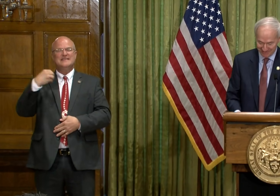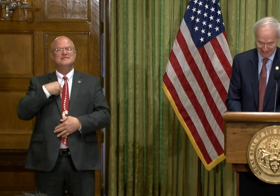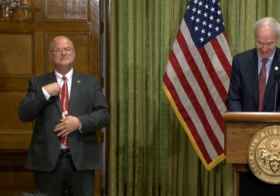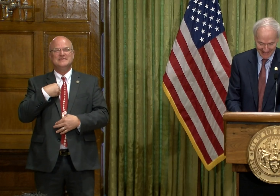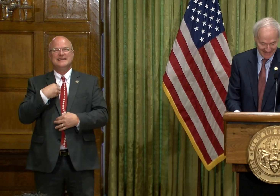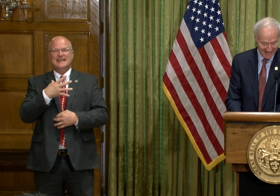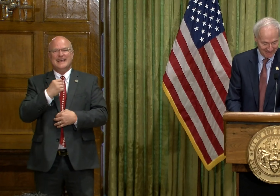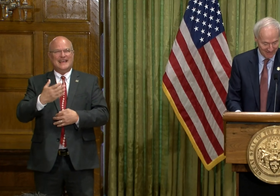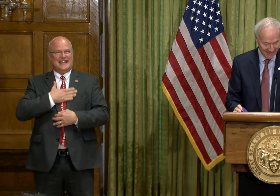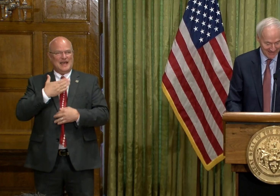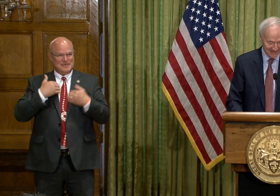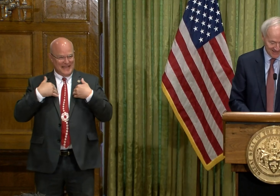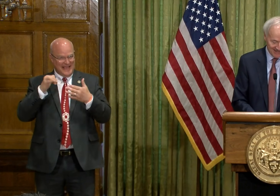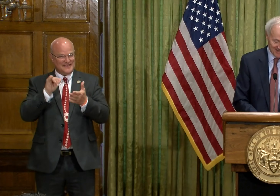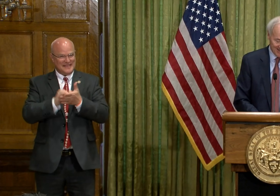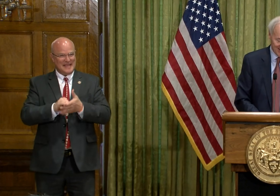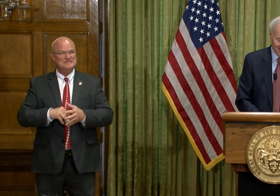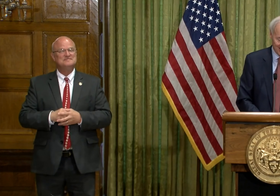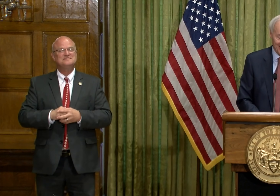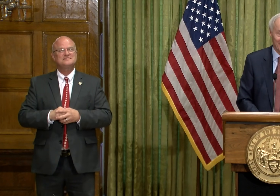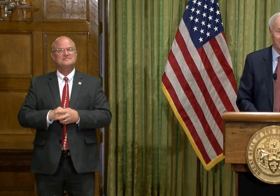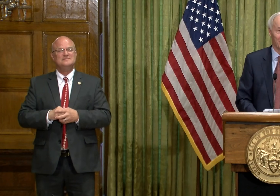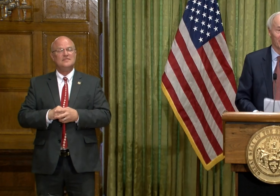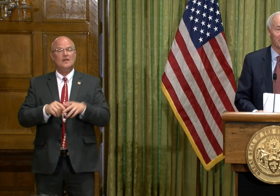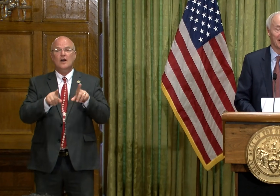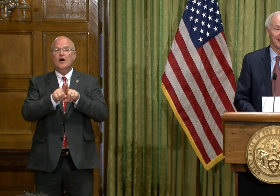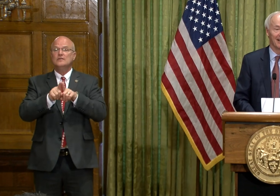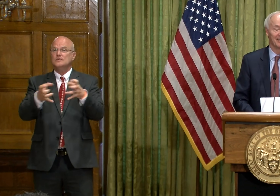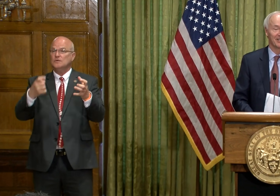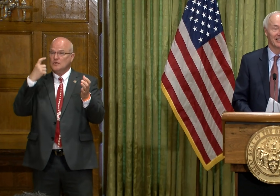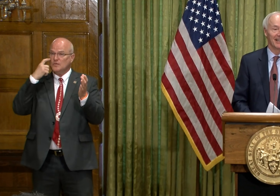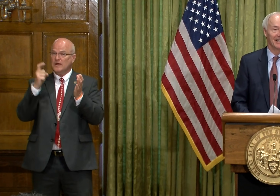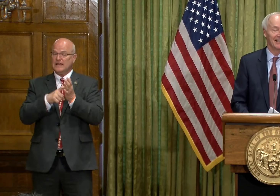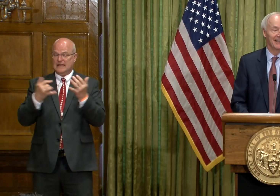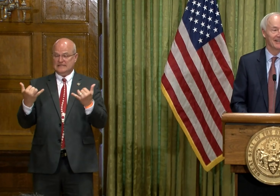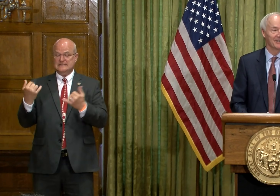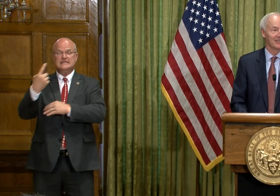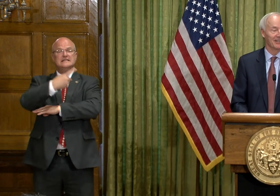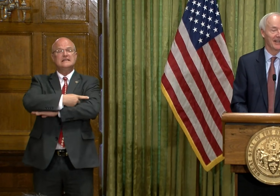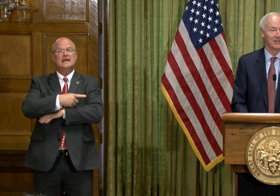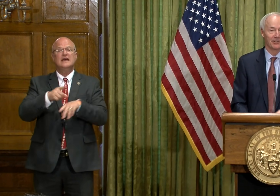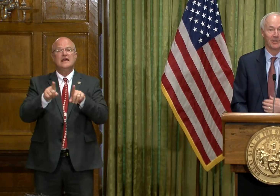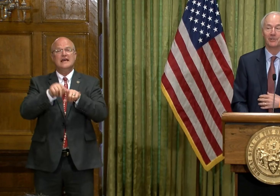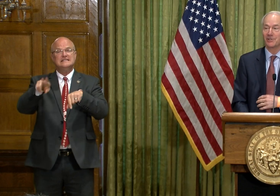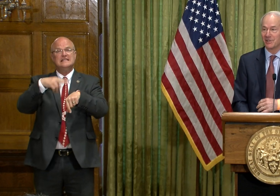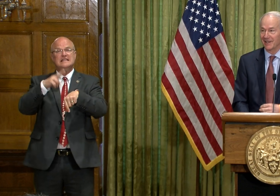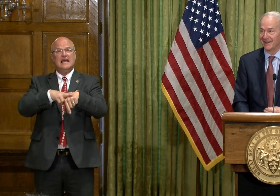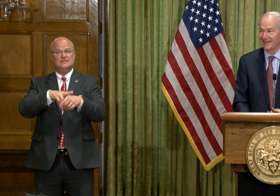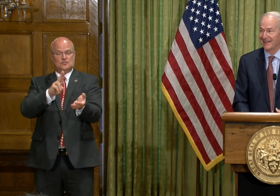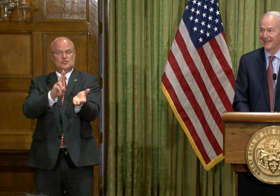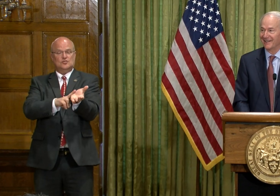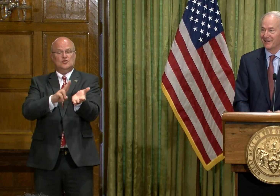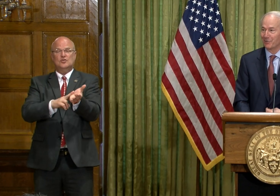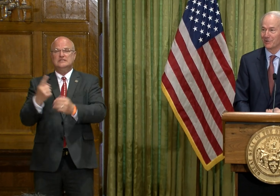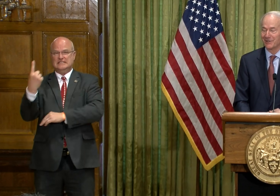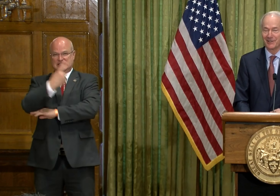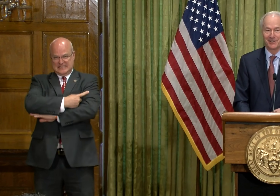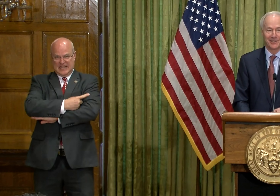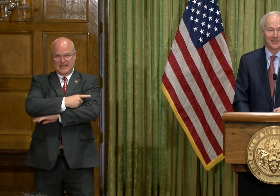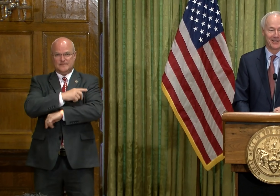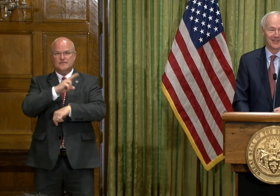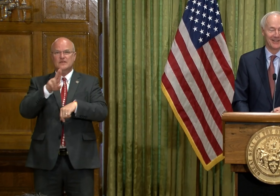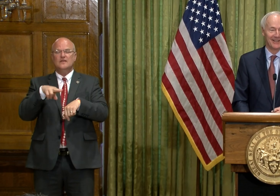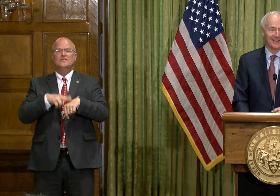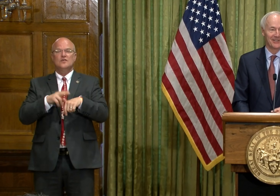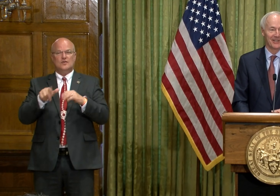me, and I'm glad to have that. I also want to recognize today as National Nurses Day, and of course